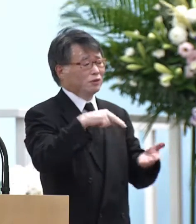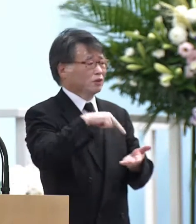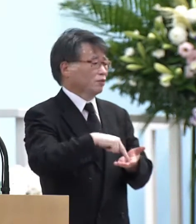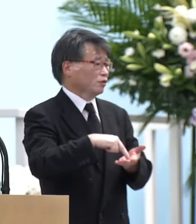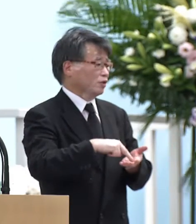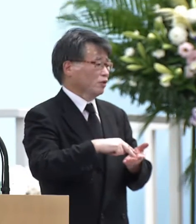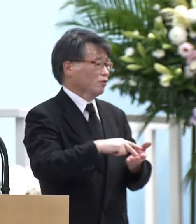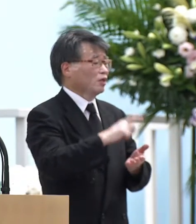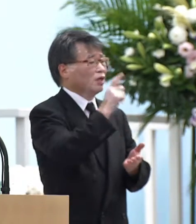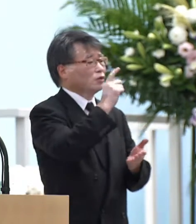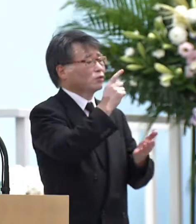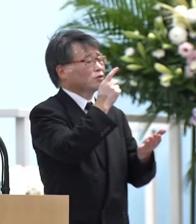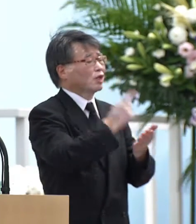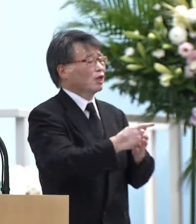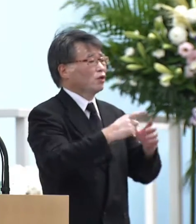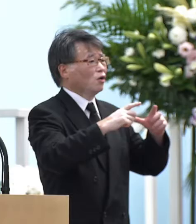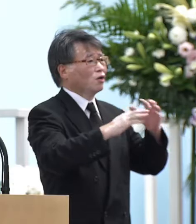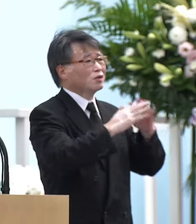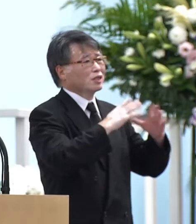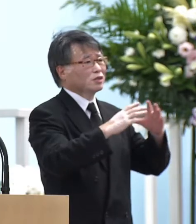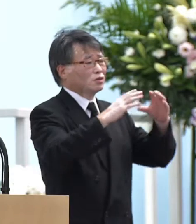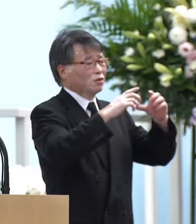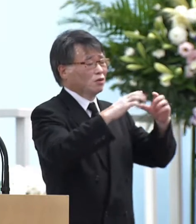seek peaceful world.